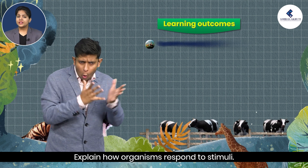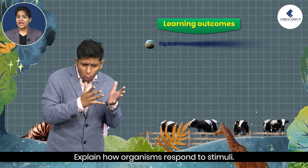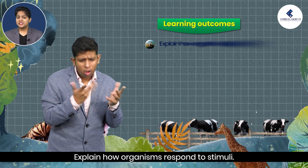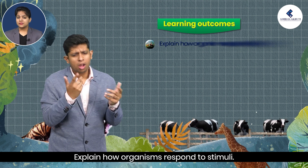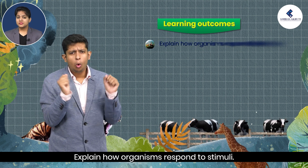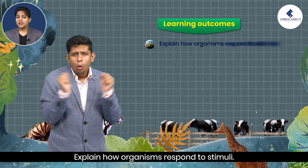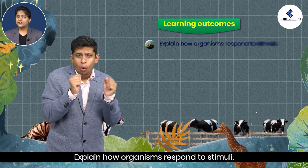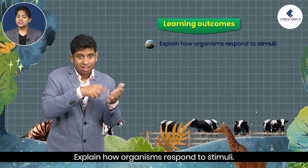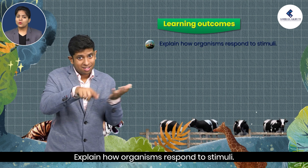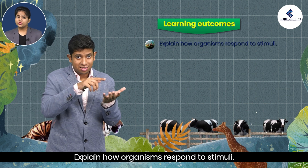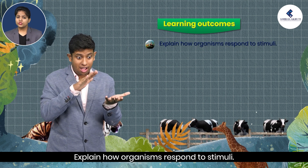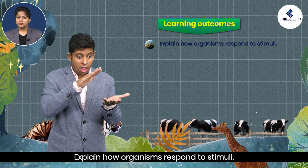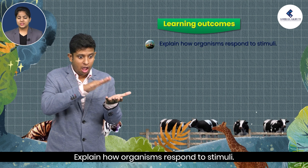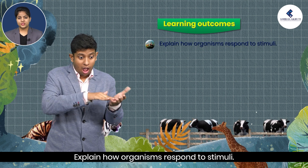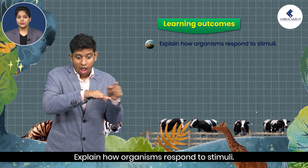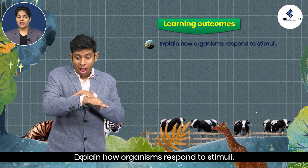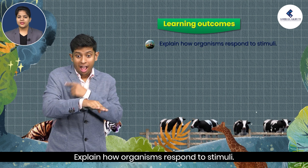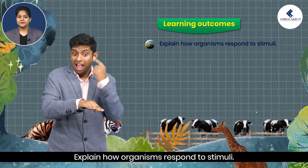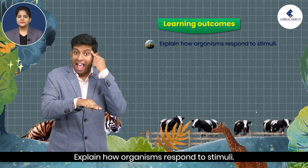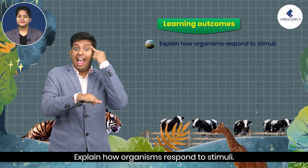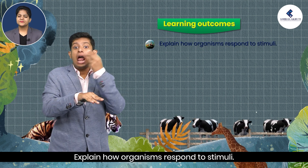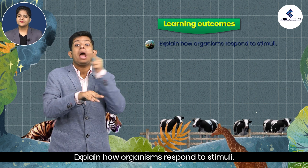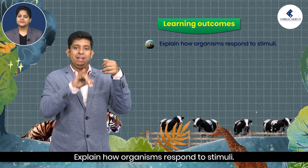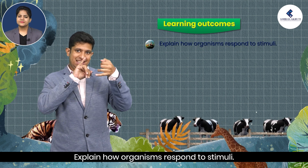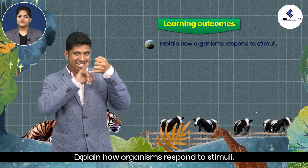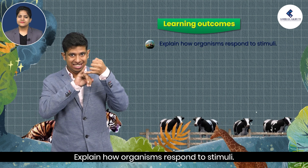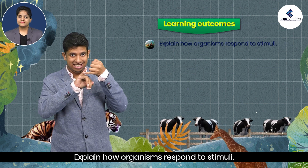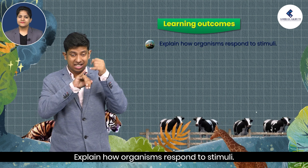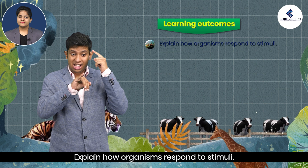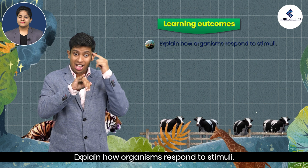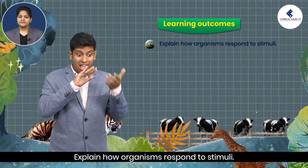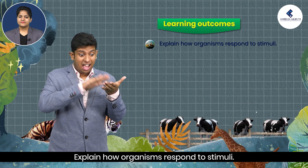how organisms respond to stimuli,